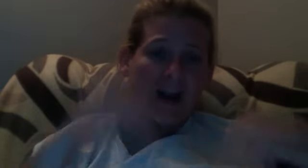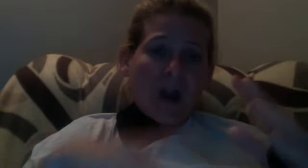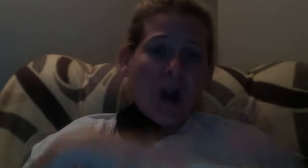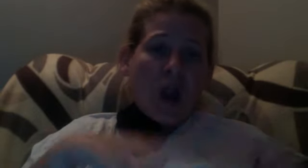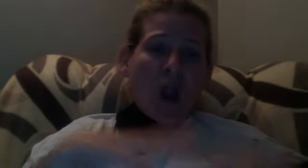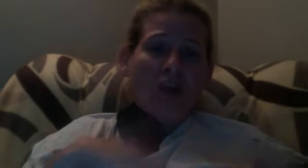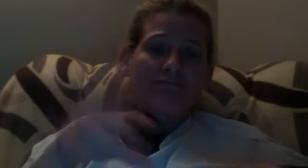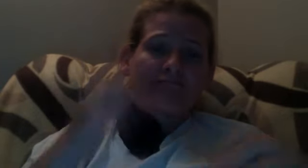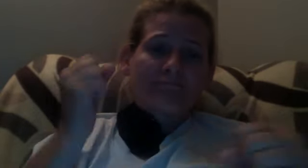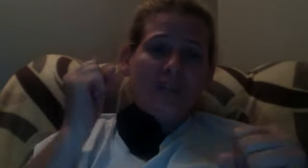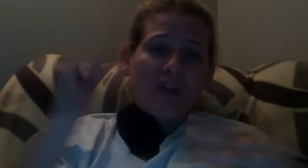the treasures within